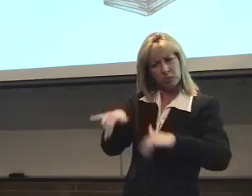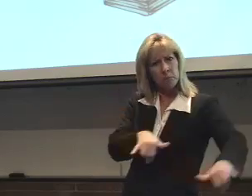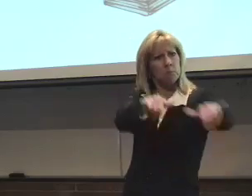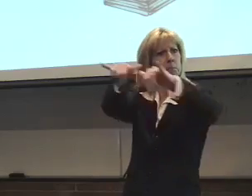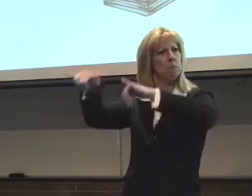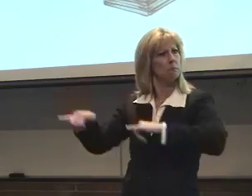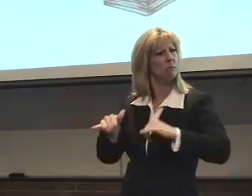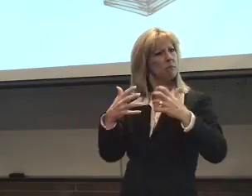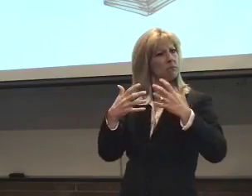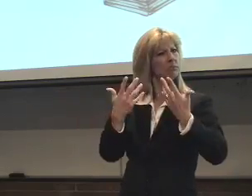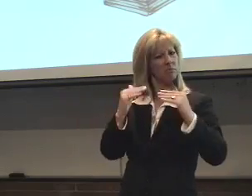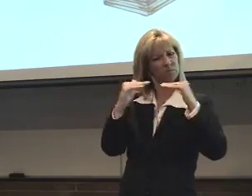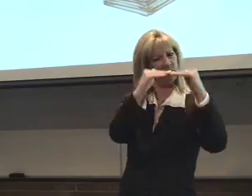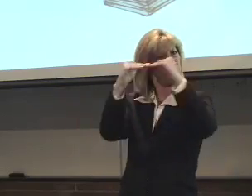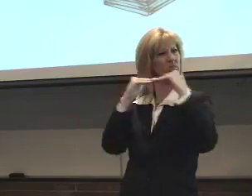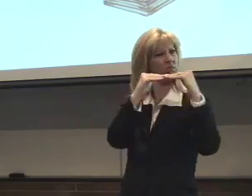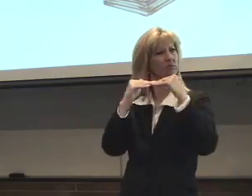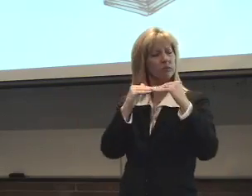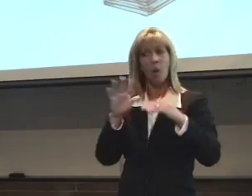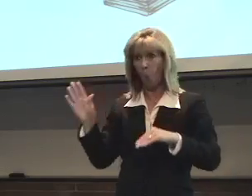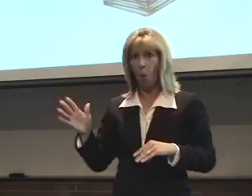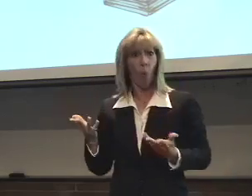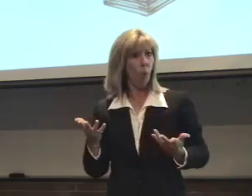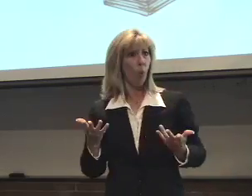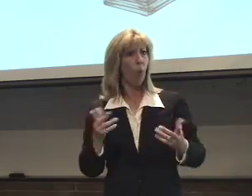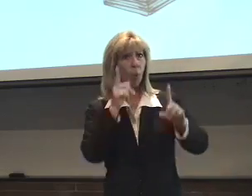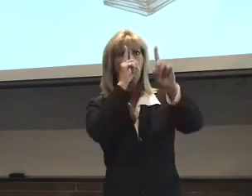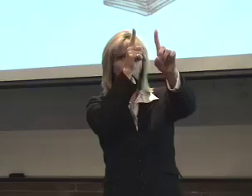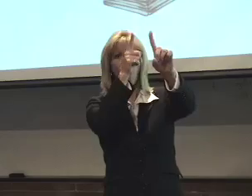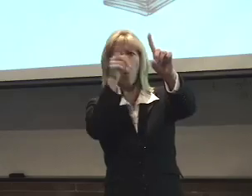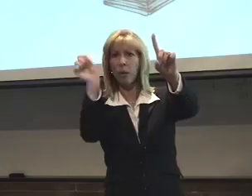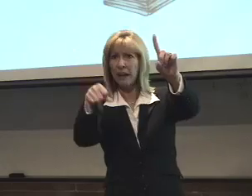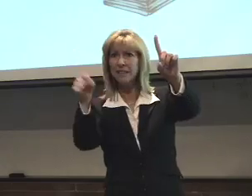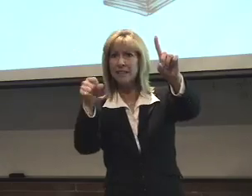However, if they do not have 4 basic factors in place,